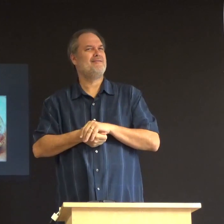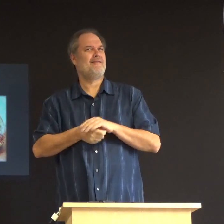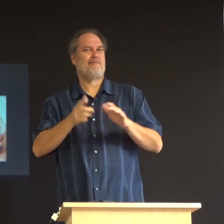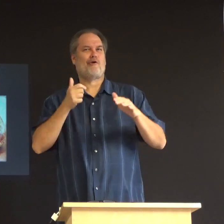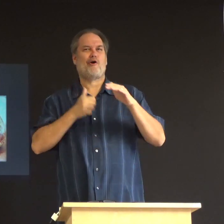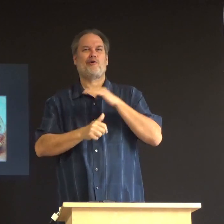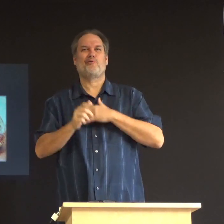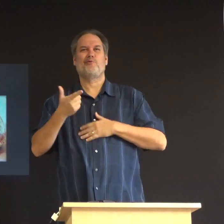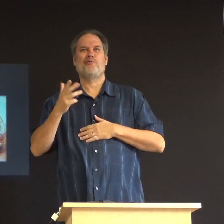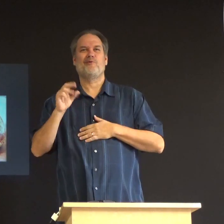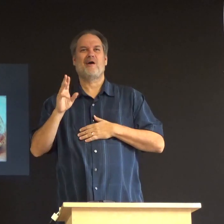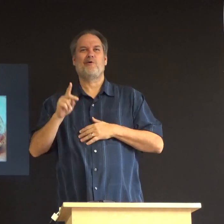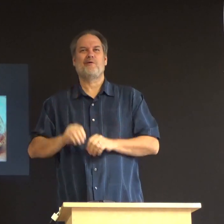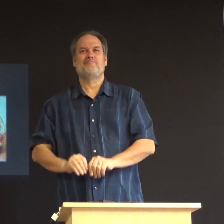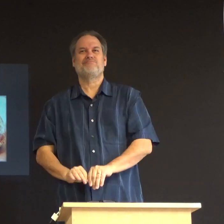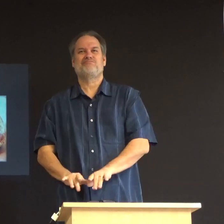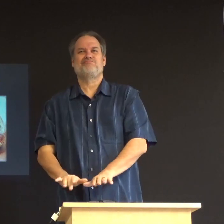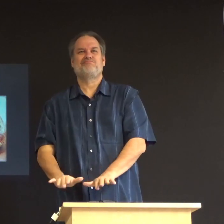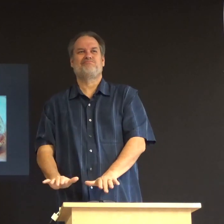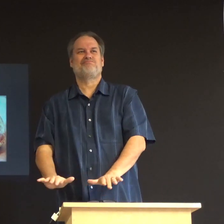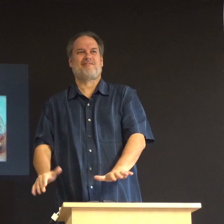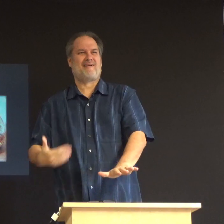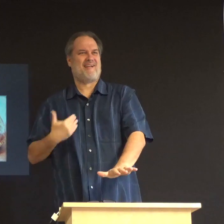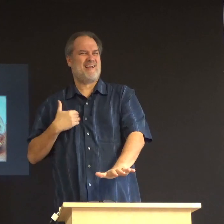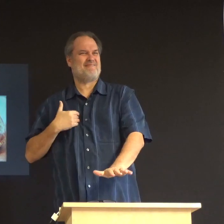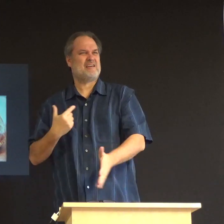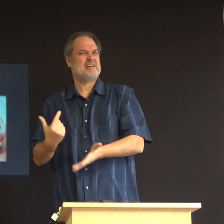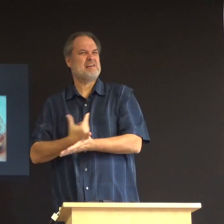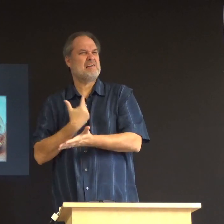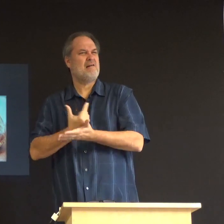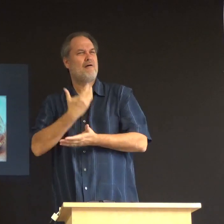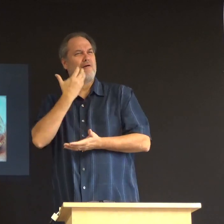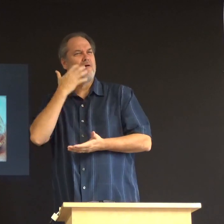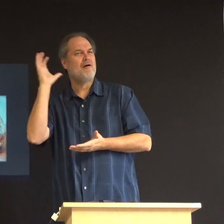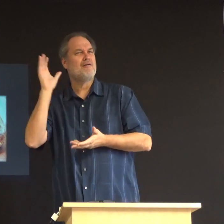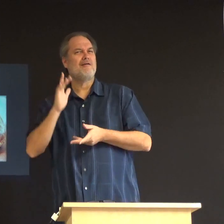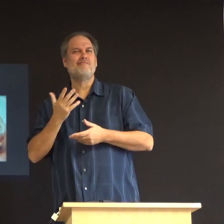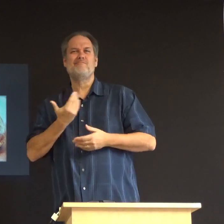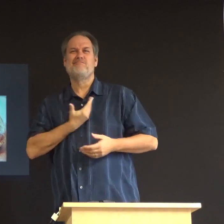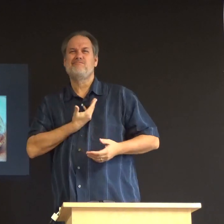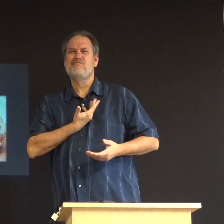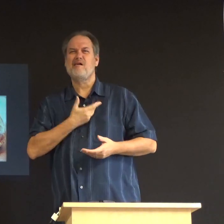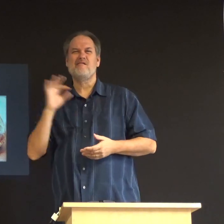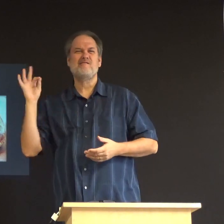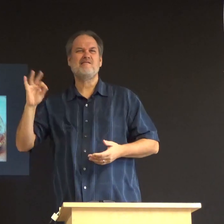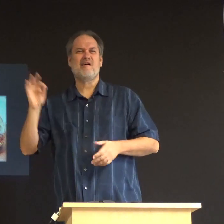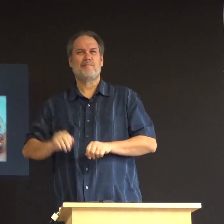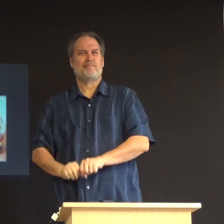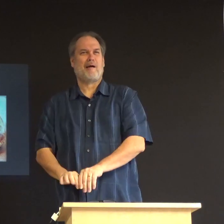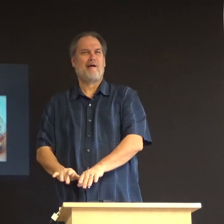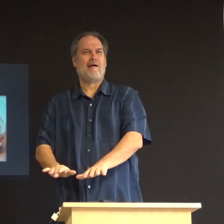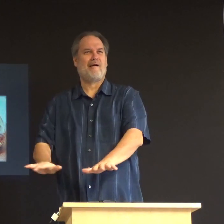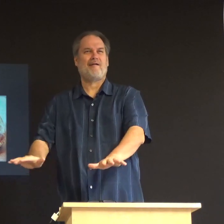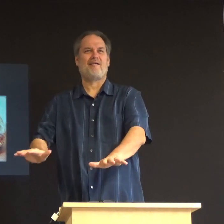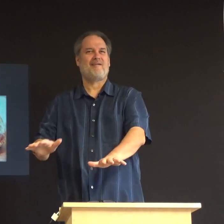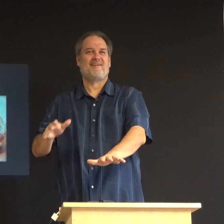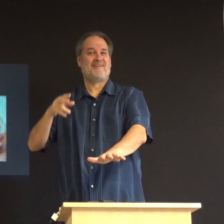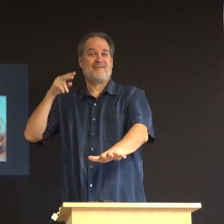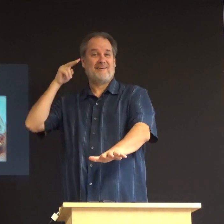They don't hide it. They're underground. Where it's underground, you see that the gospel is being spread with great